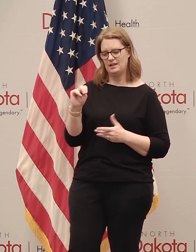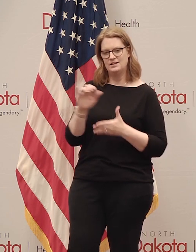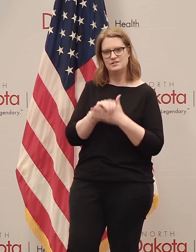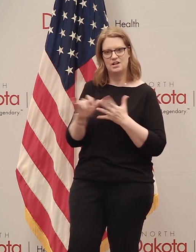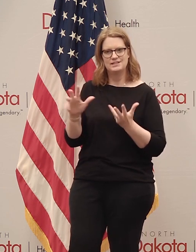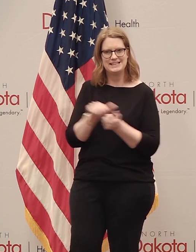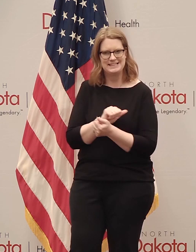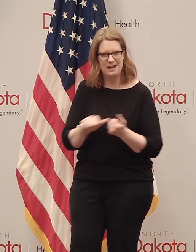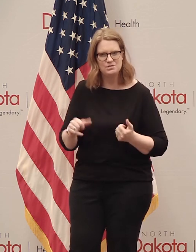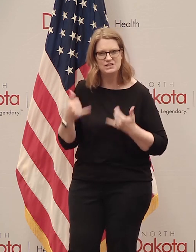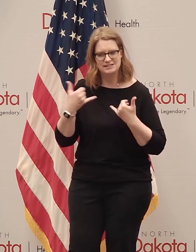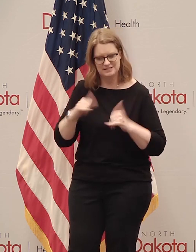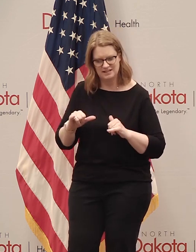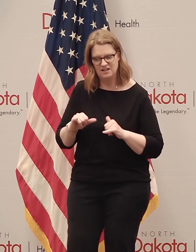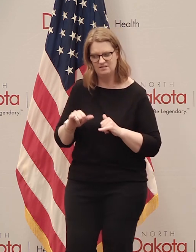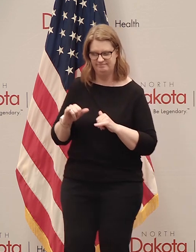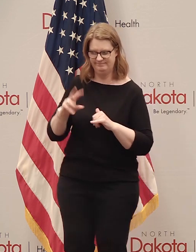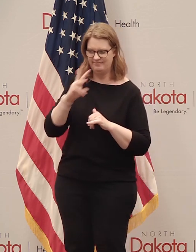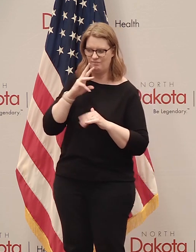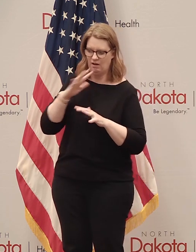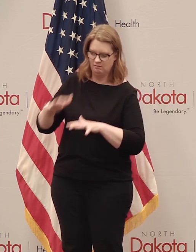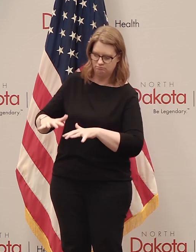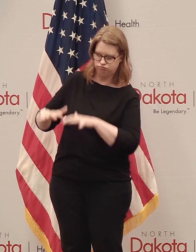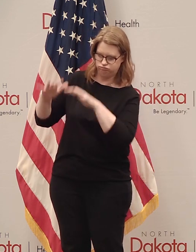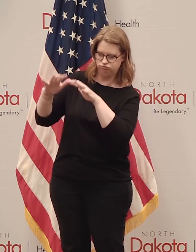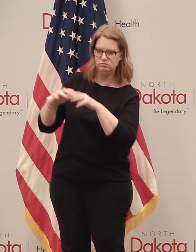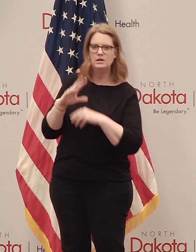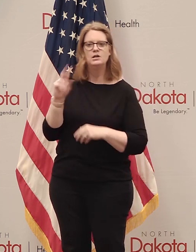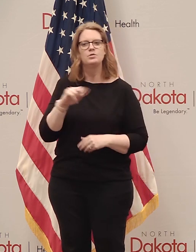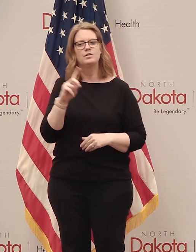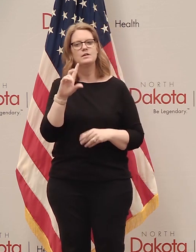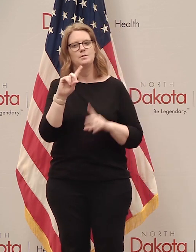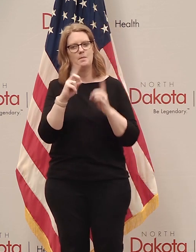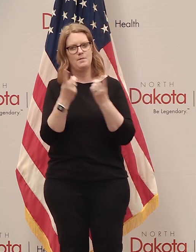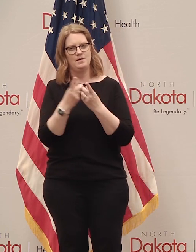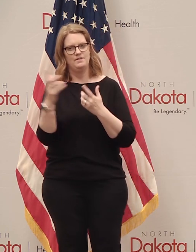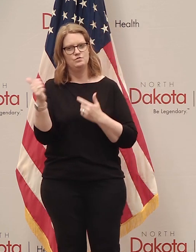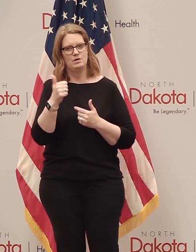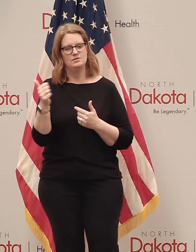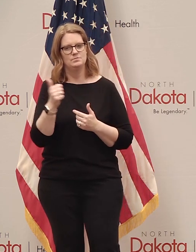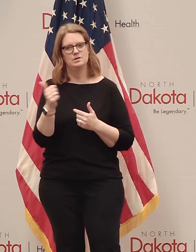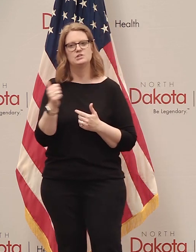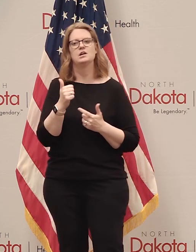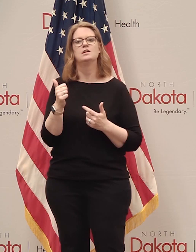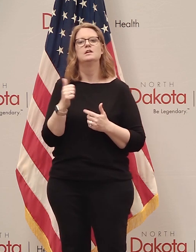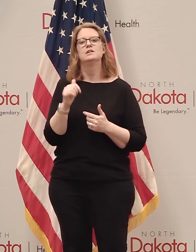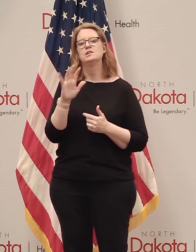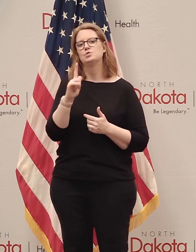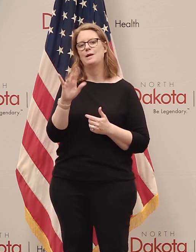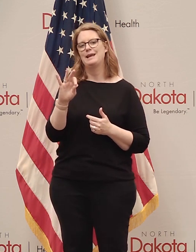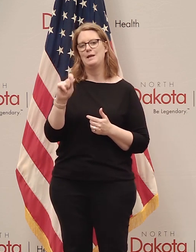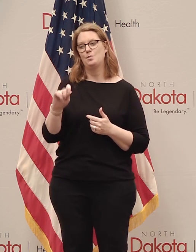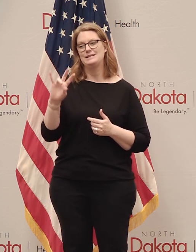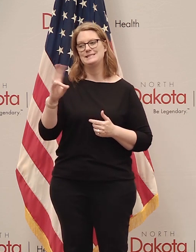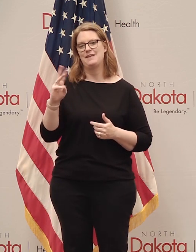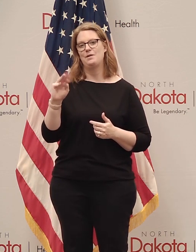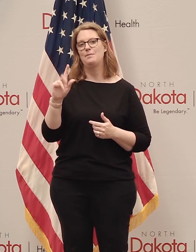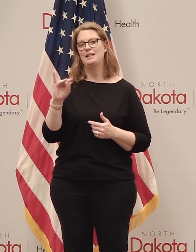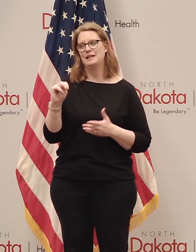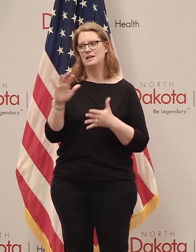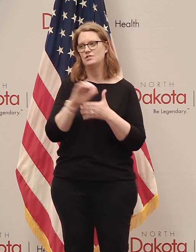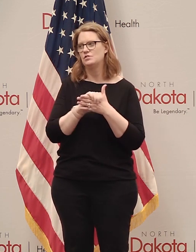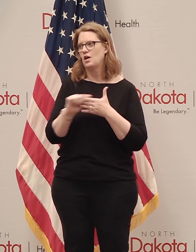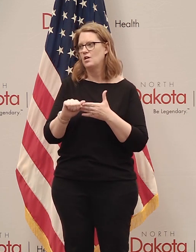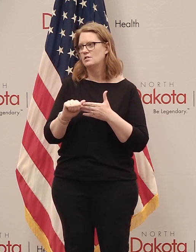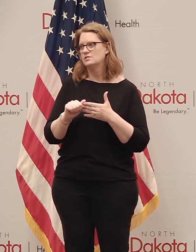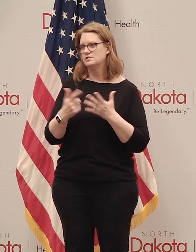damage still is underwater. The North Dakota Department of Transportation also reported damages totaling $29.7 million